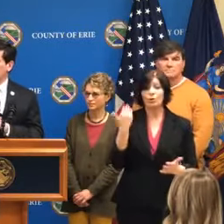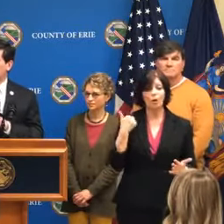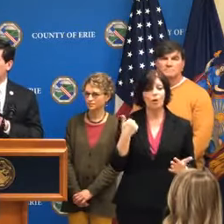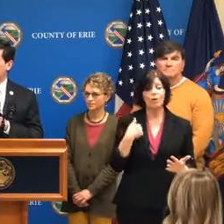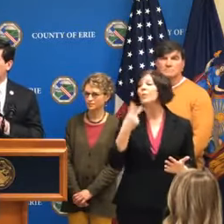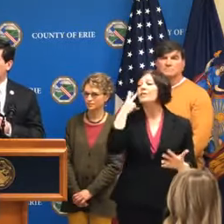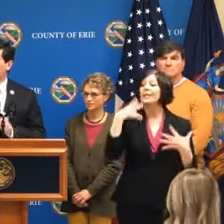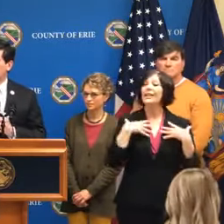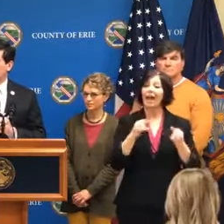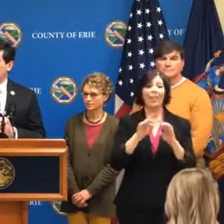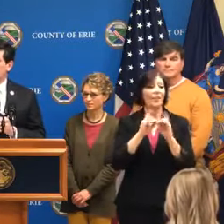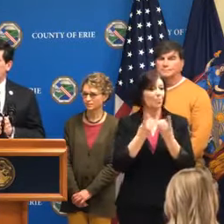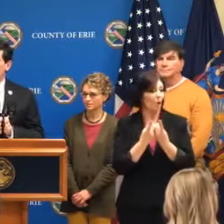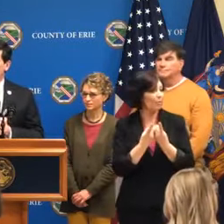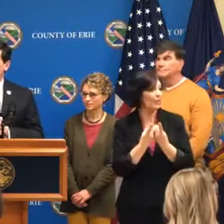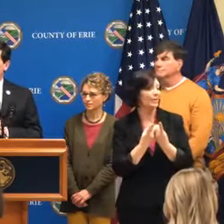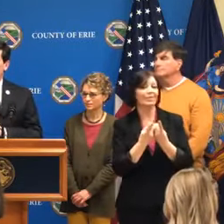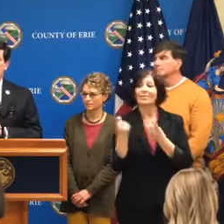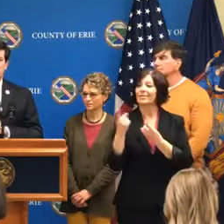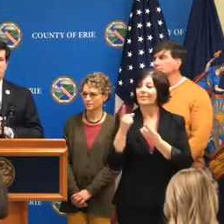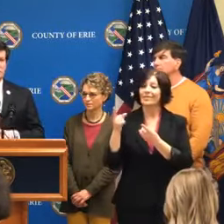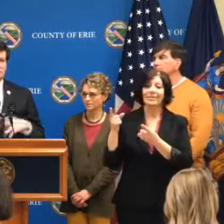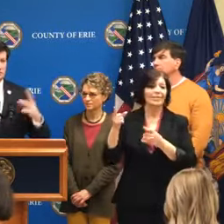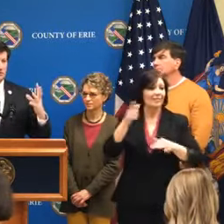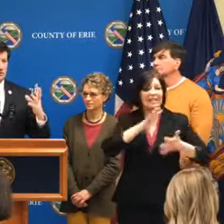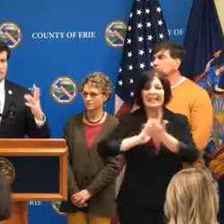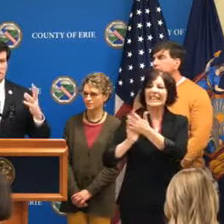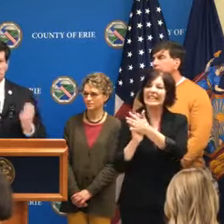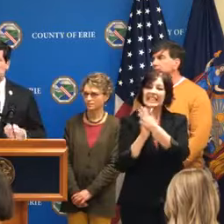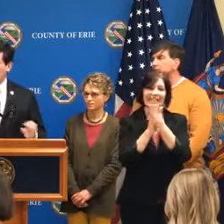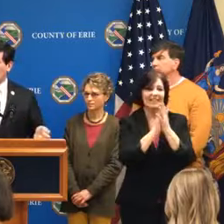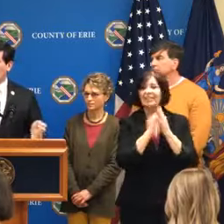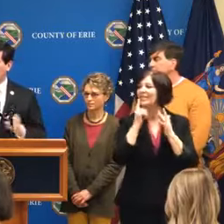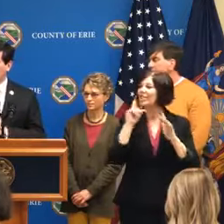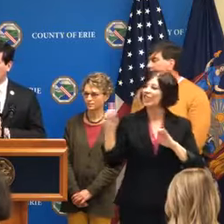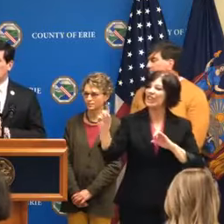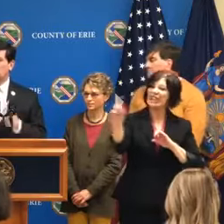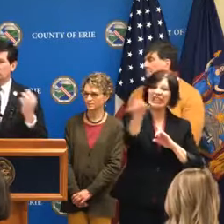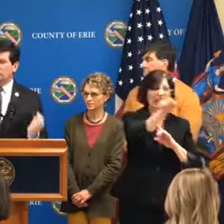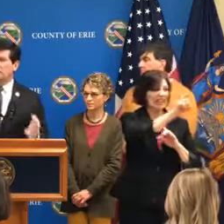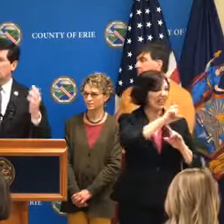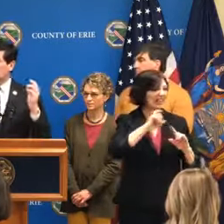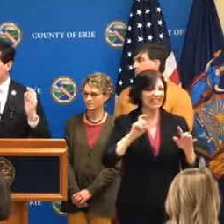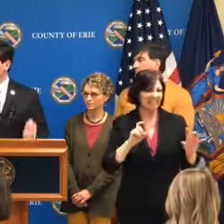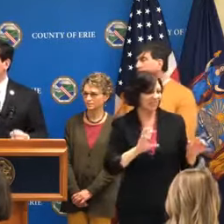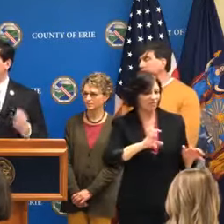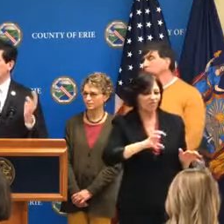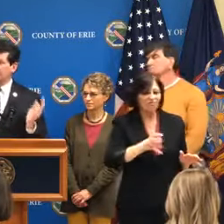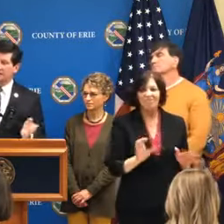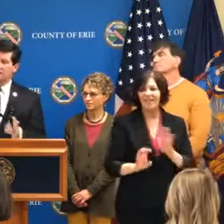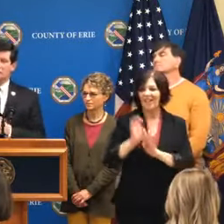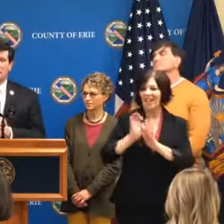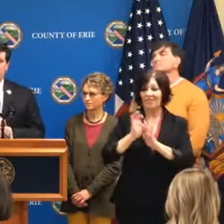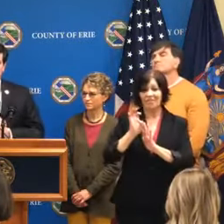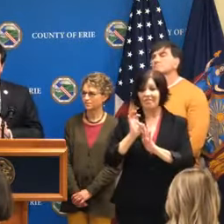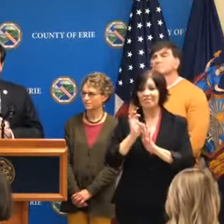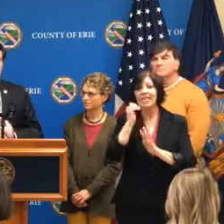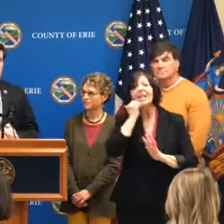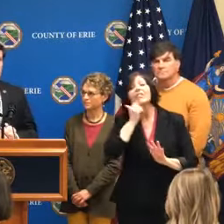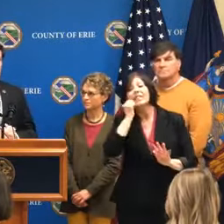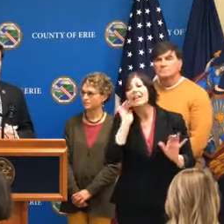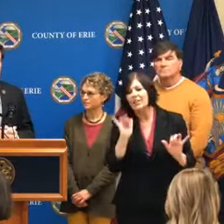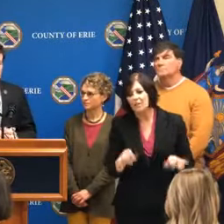health department and Department of Public Works buildings and grounds crews actually spraying the room, the doorknobs, the elevators, like they do every